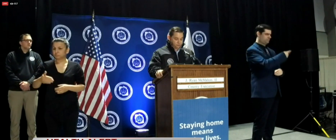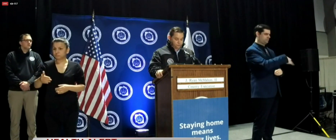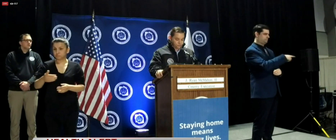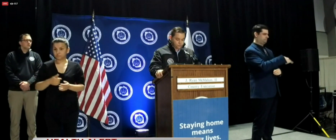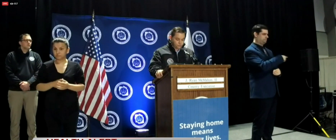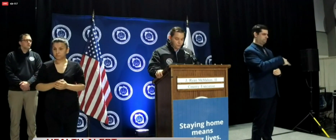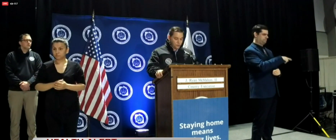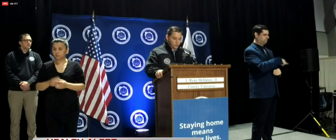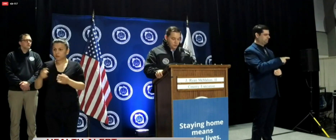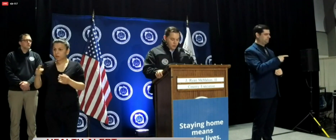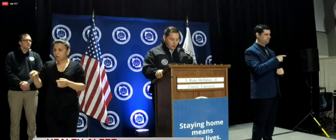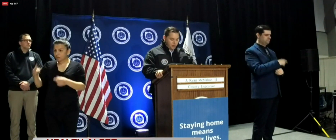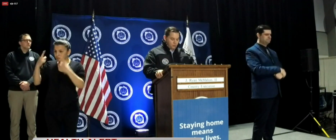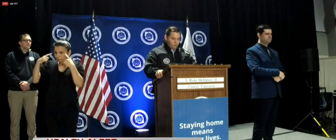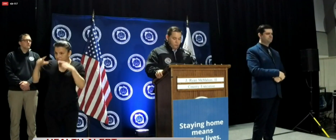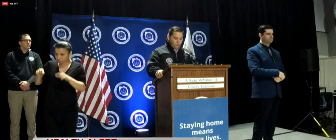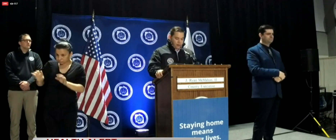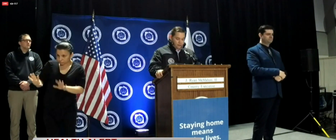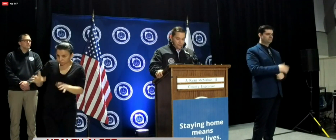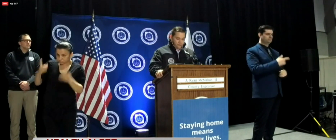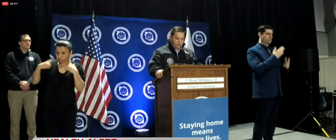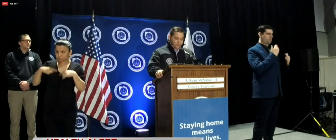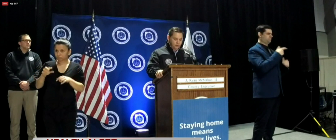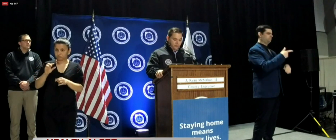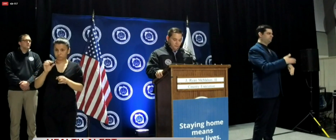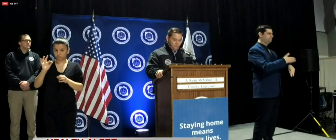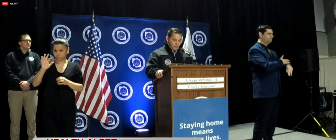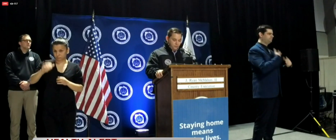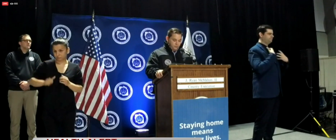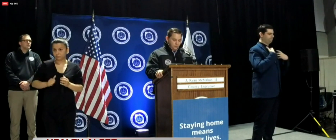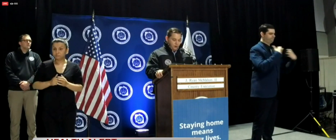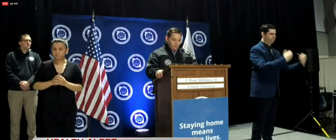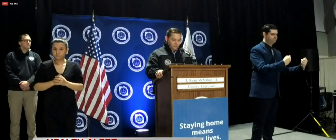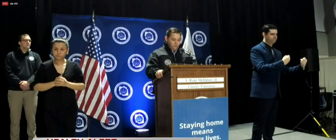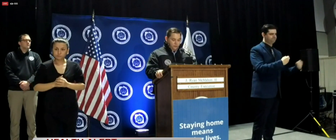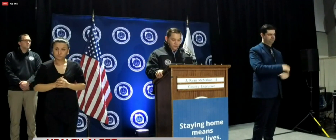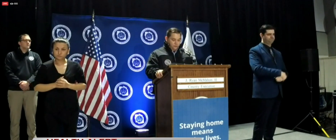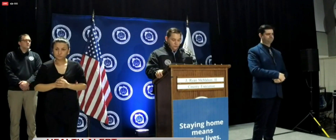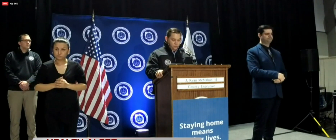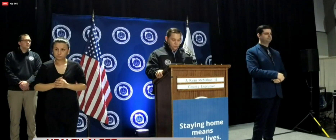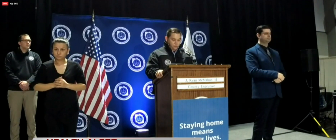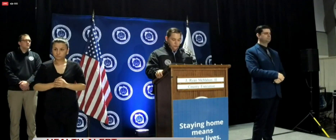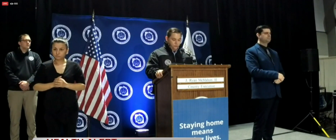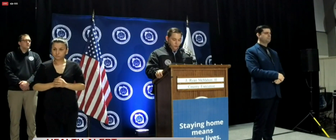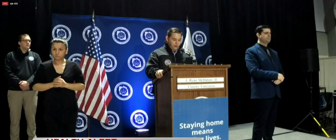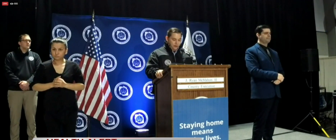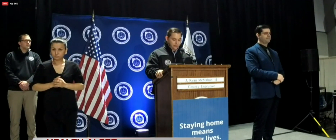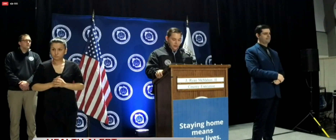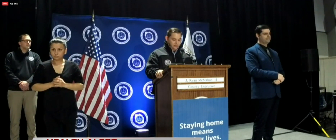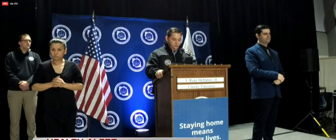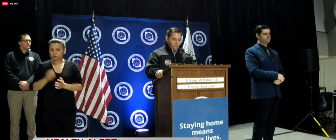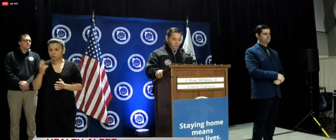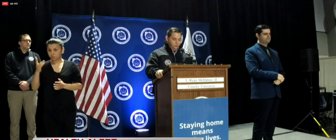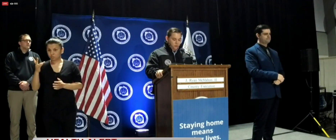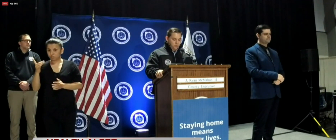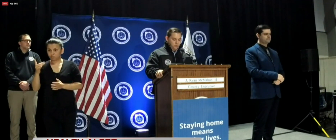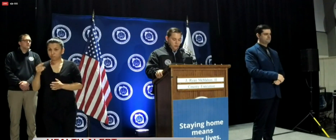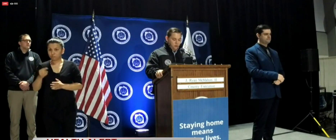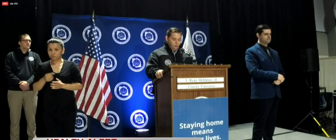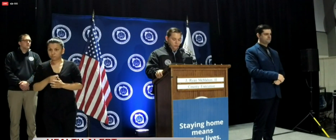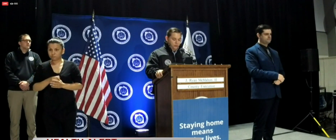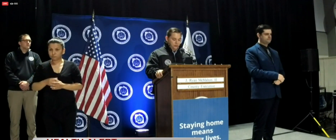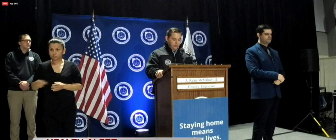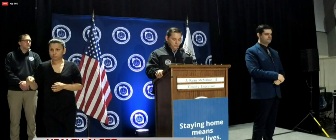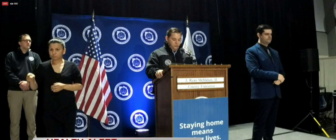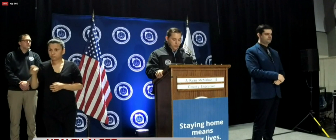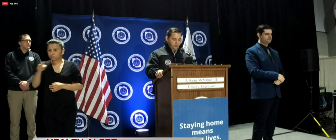better. A lot of different demographics related to the 49 in the hospital.